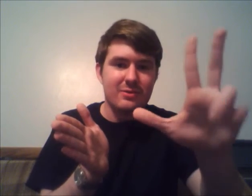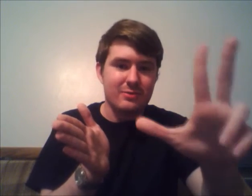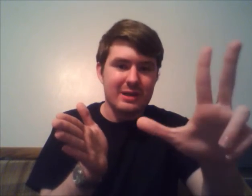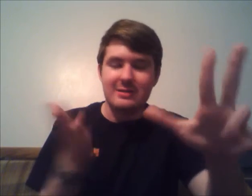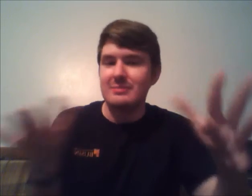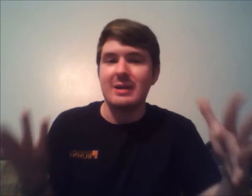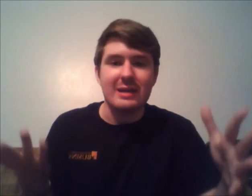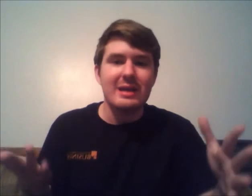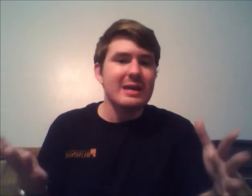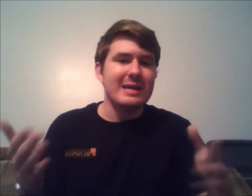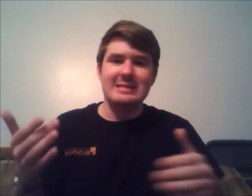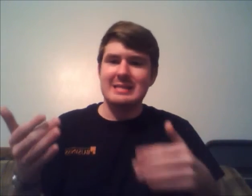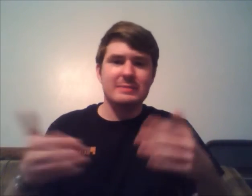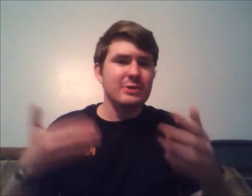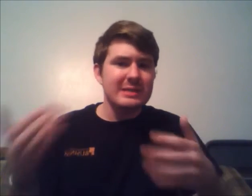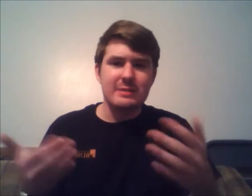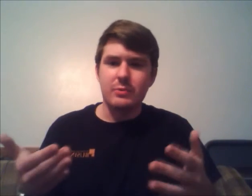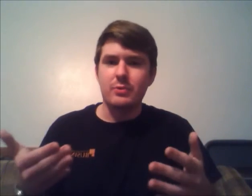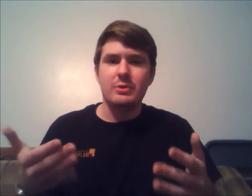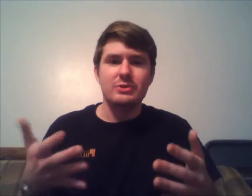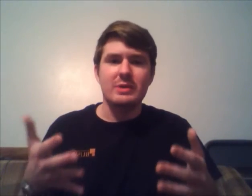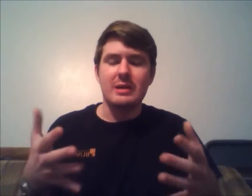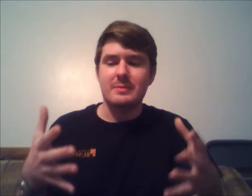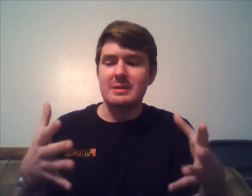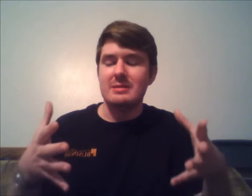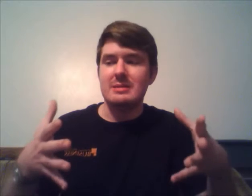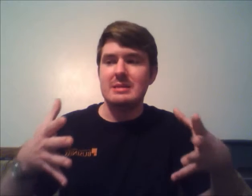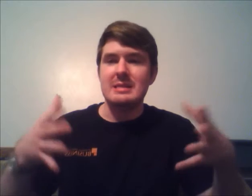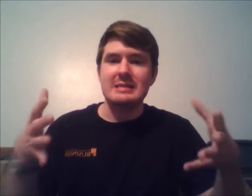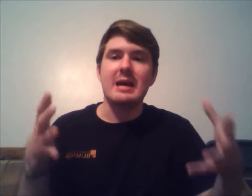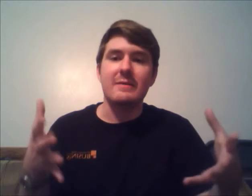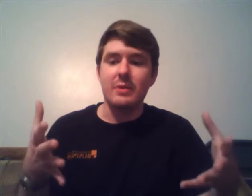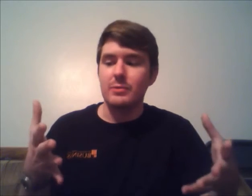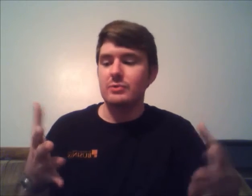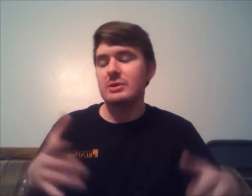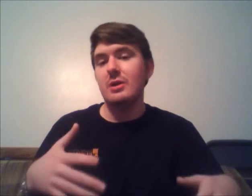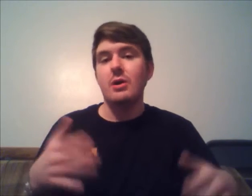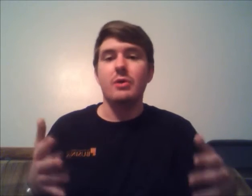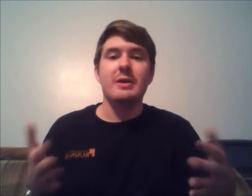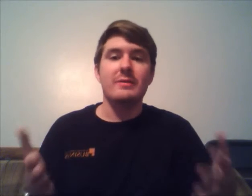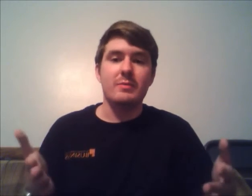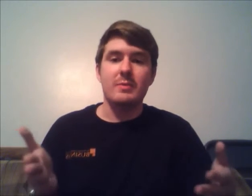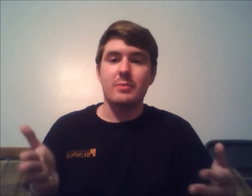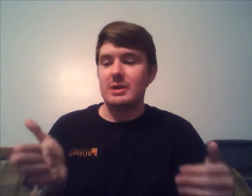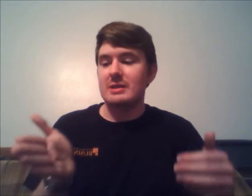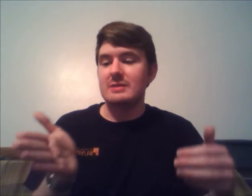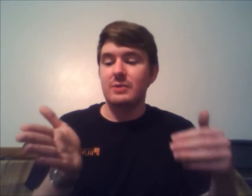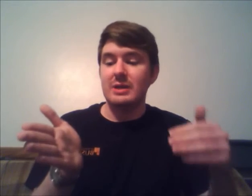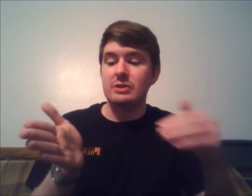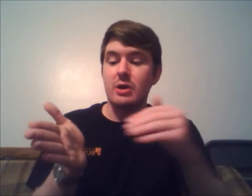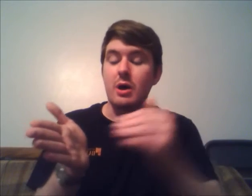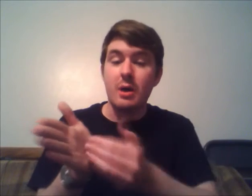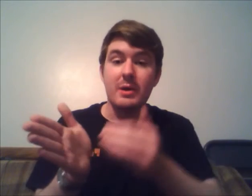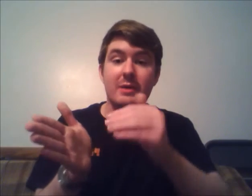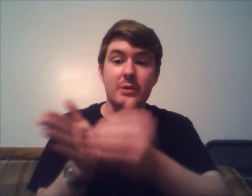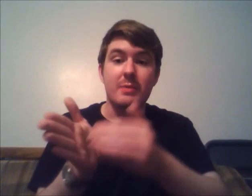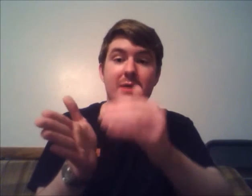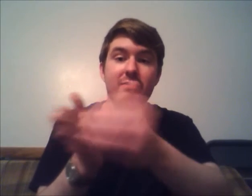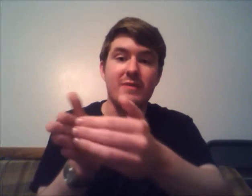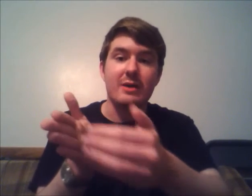3,200,653, right? It's pretty simple once you get up to these high of numbers. All you have to remember is for each comma that would come after the value,